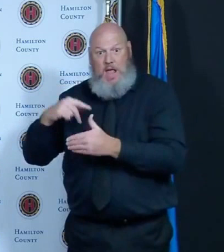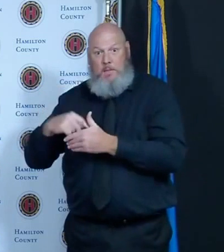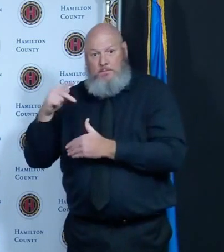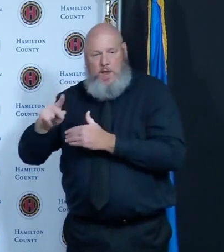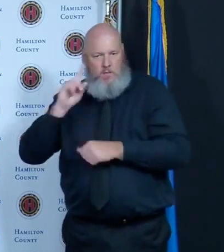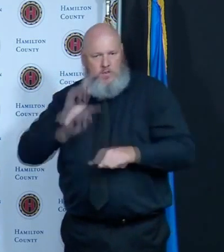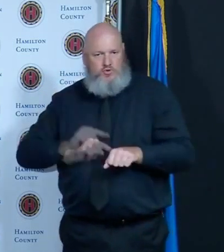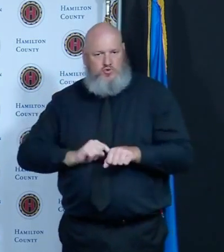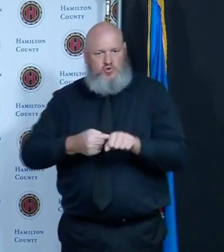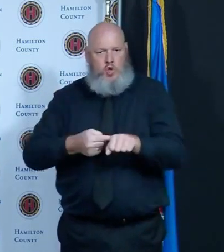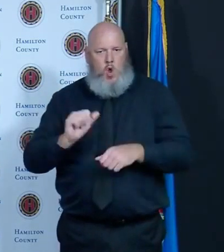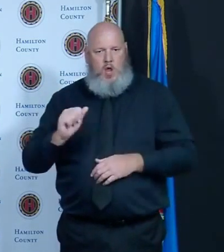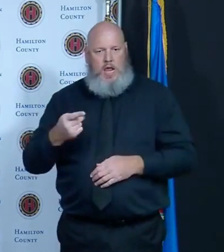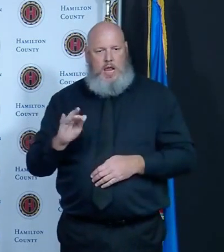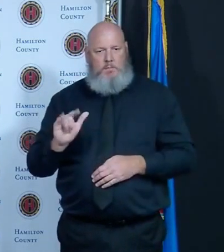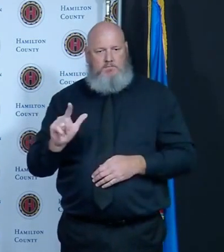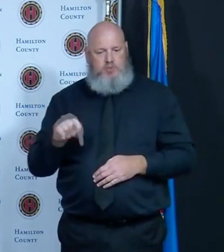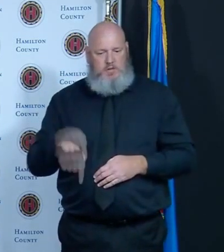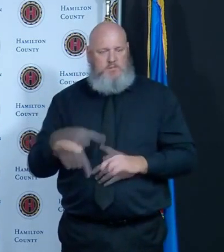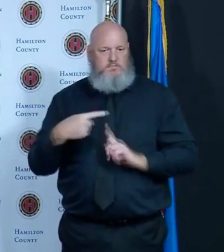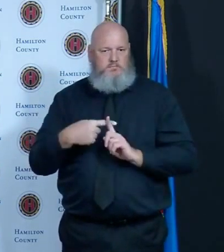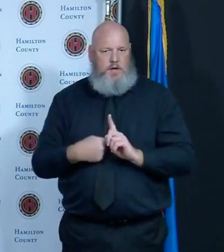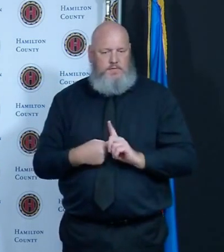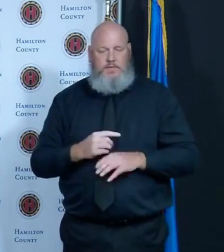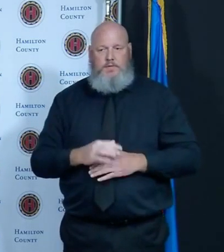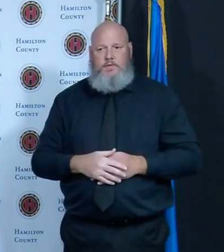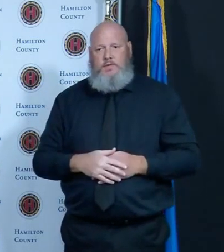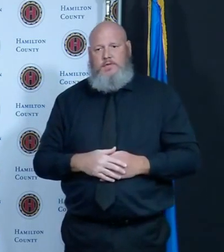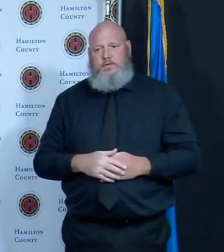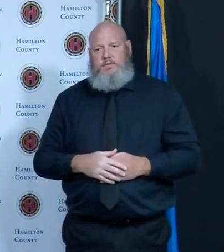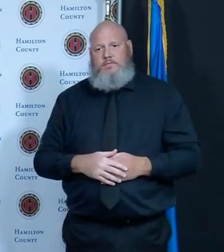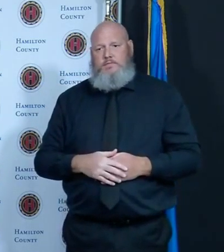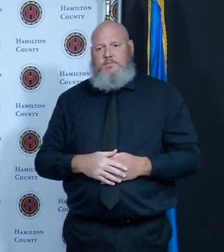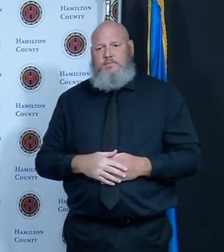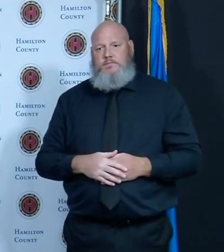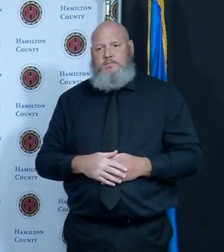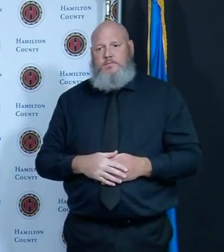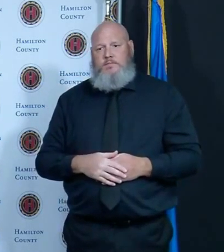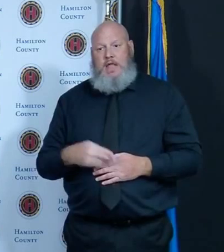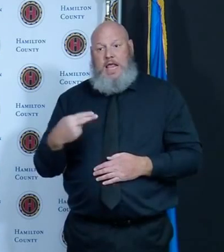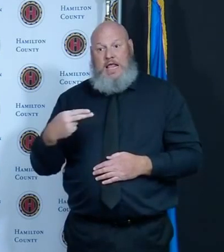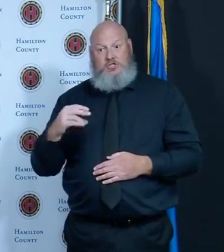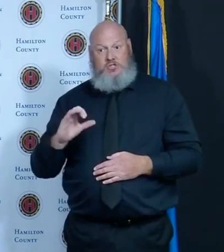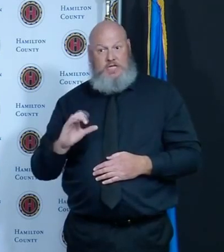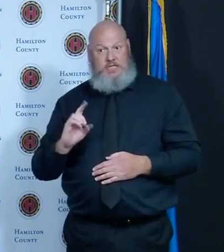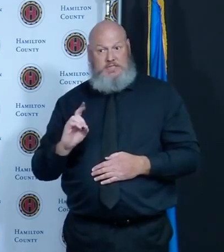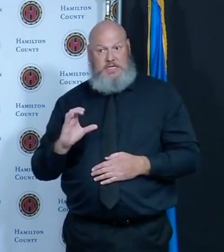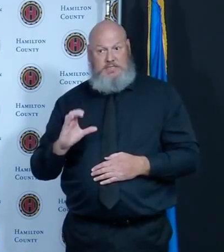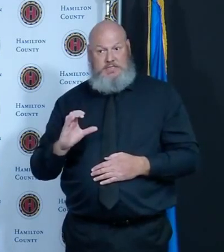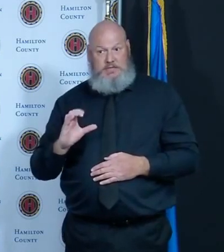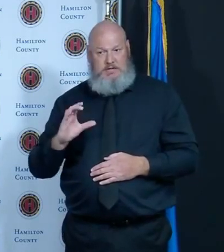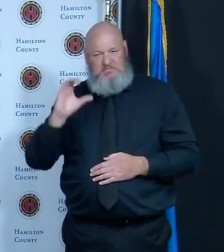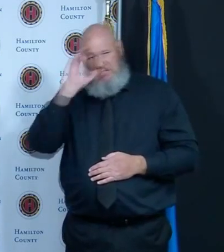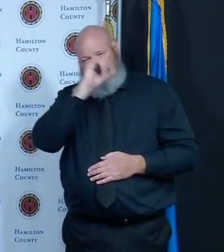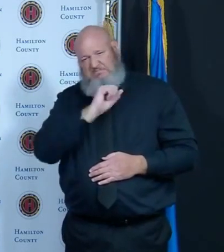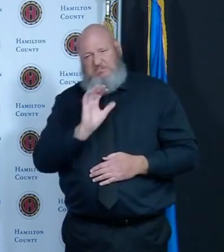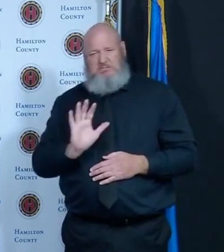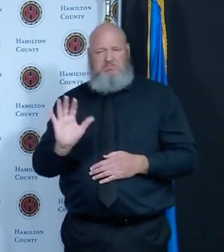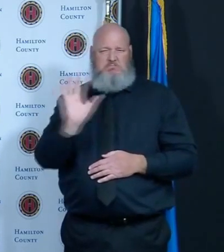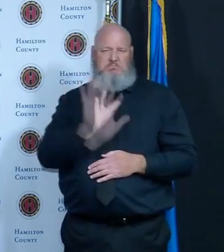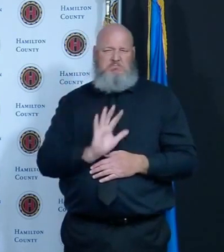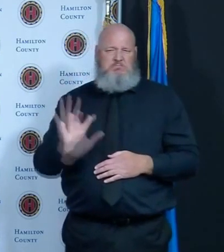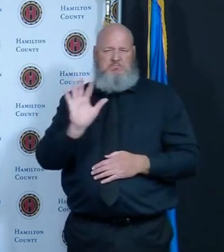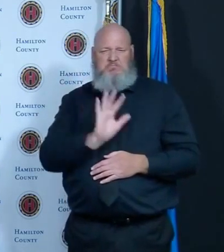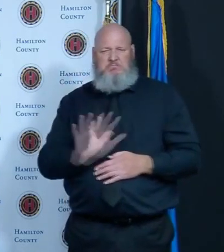So now I'm going to change and I'm going to talk about, besides these programs, I want to let you know that there are local businesses in Hamilton